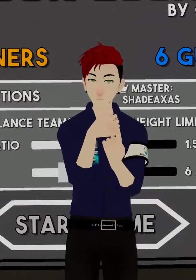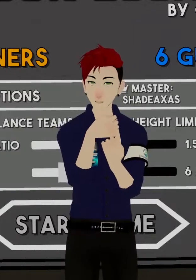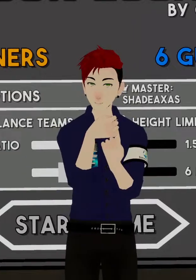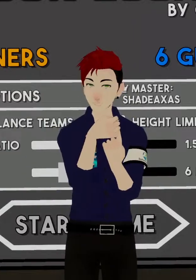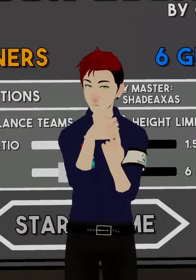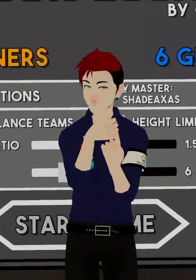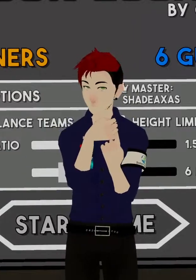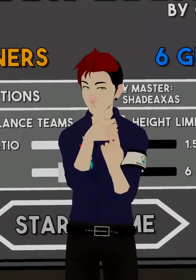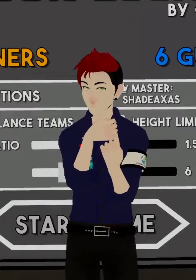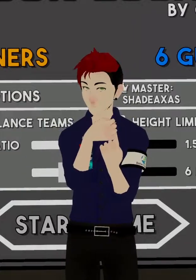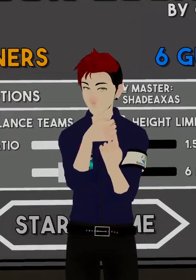Catch.